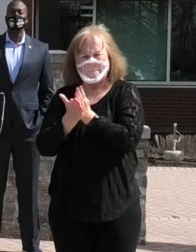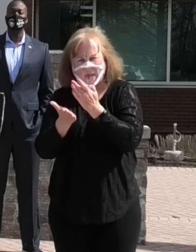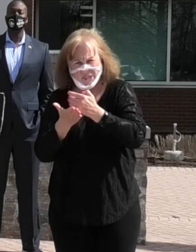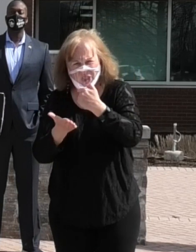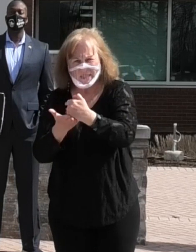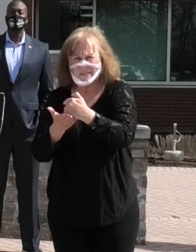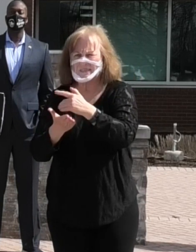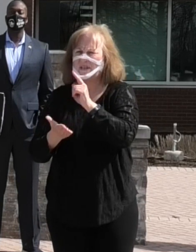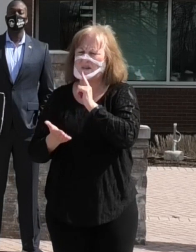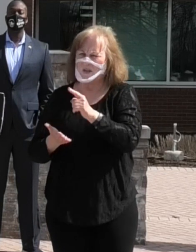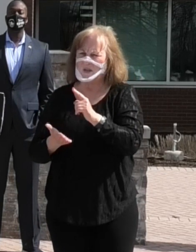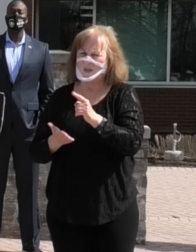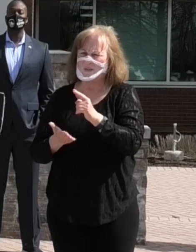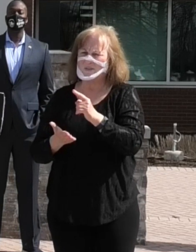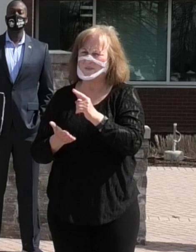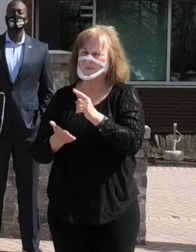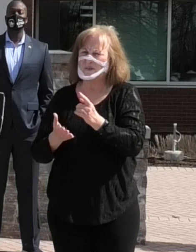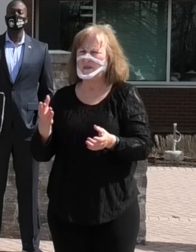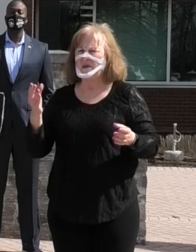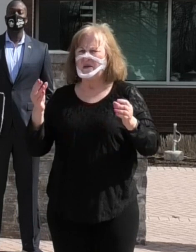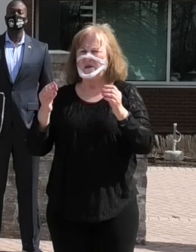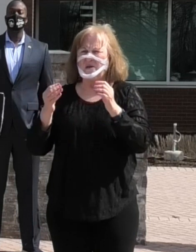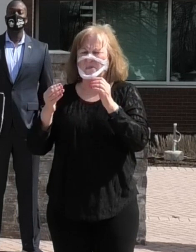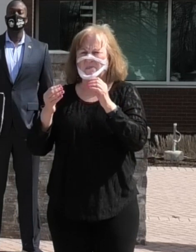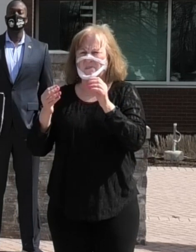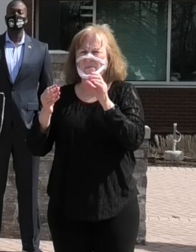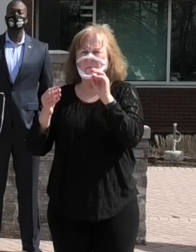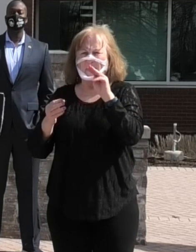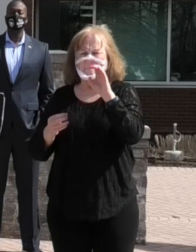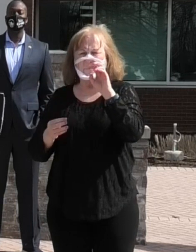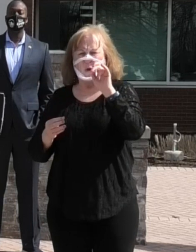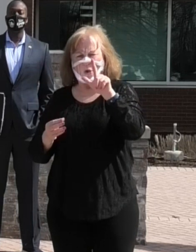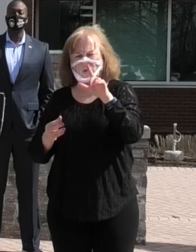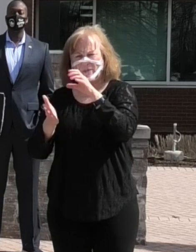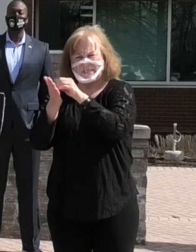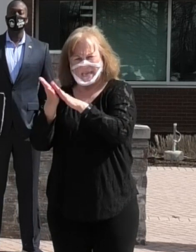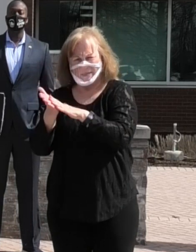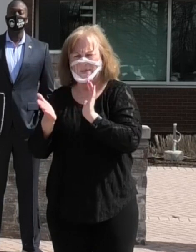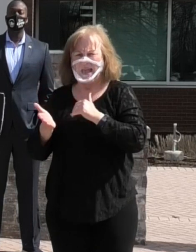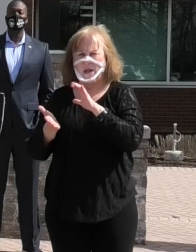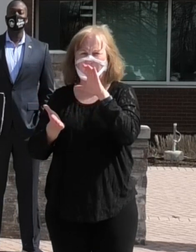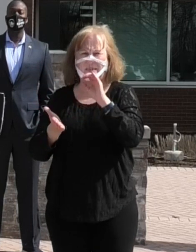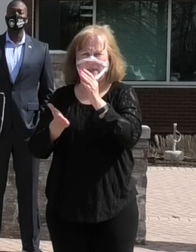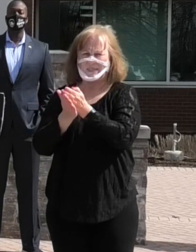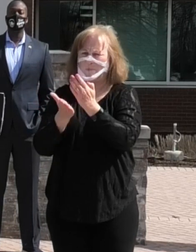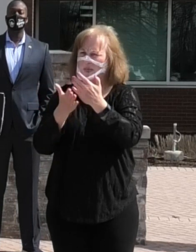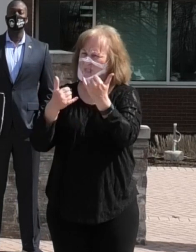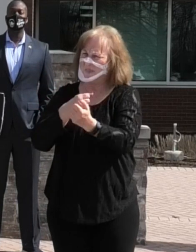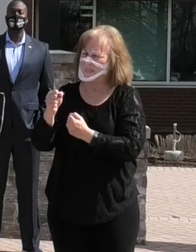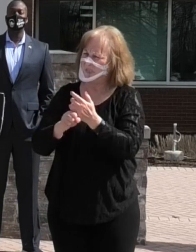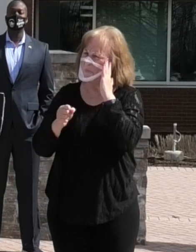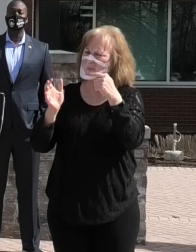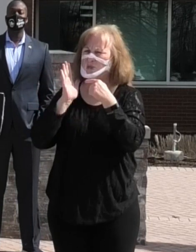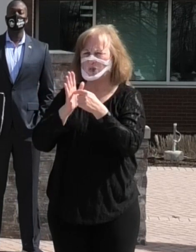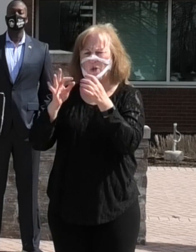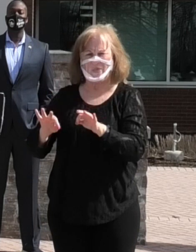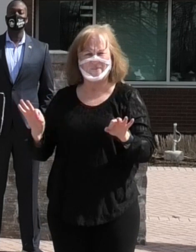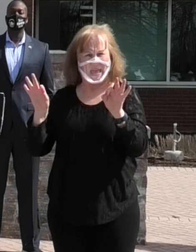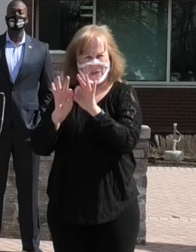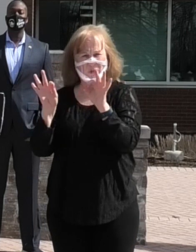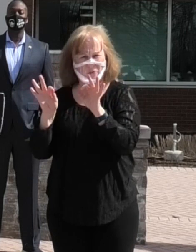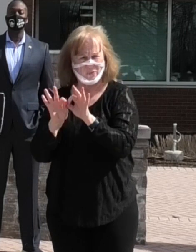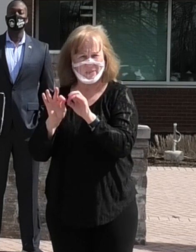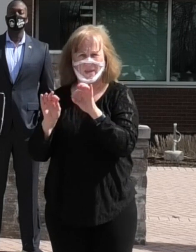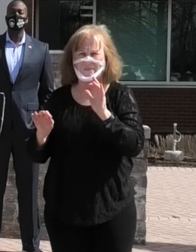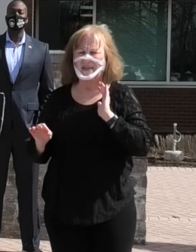Budgets are moral documents, and our county budget this year will reflect the values